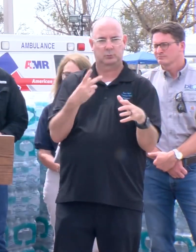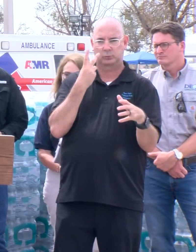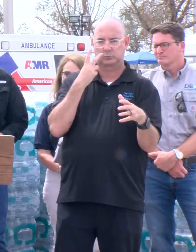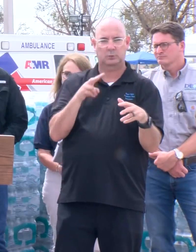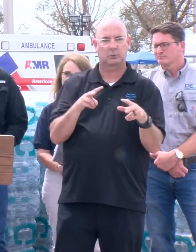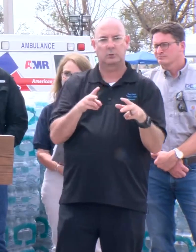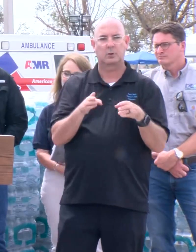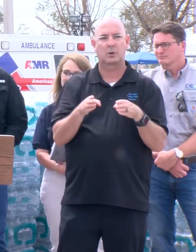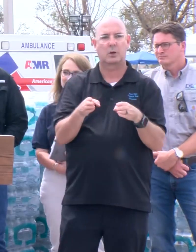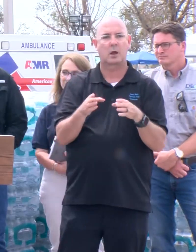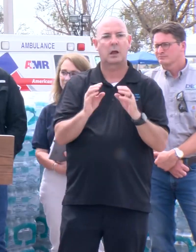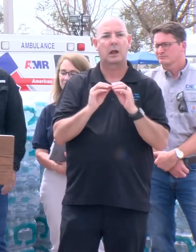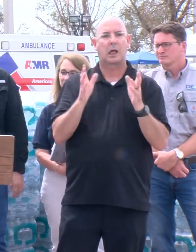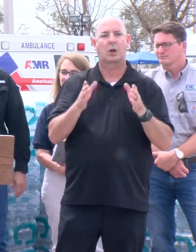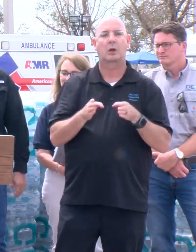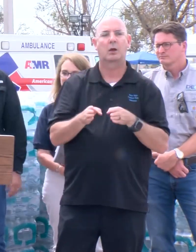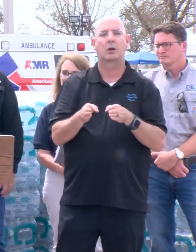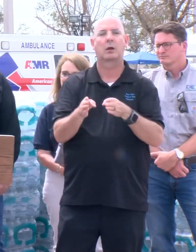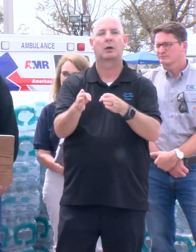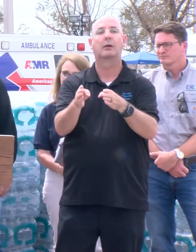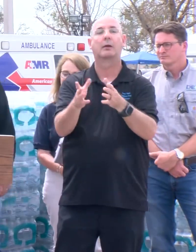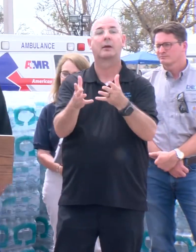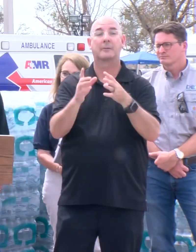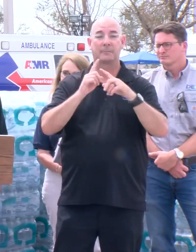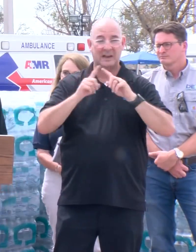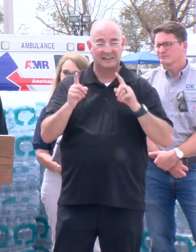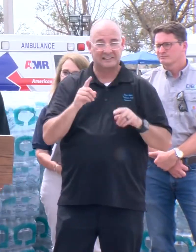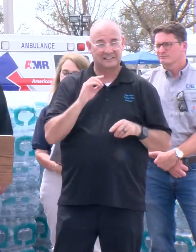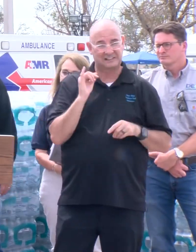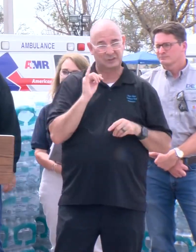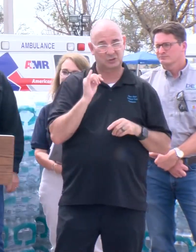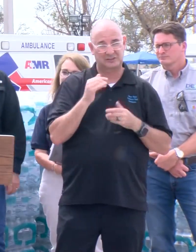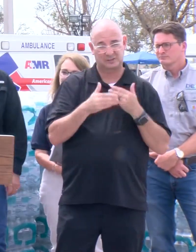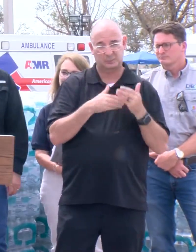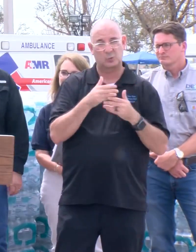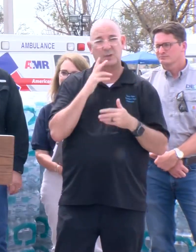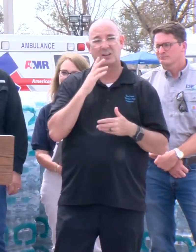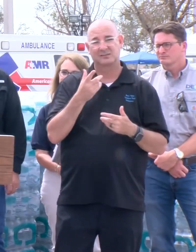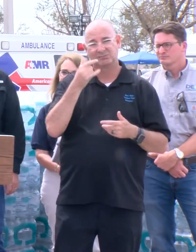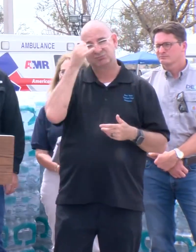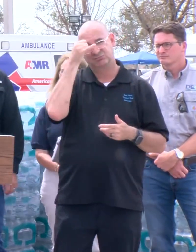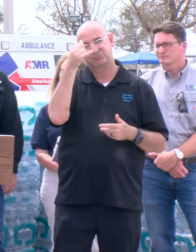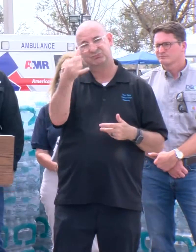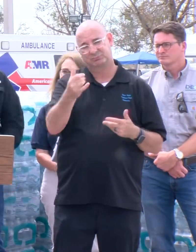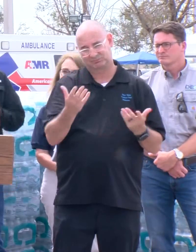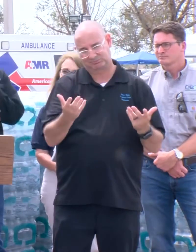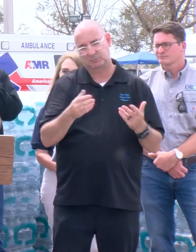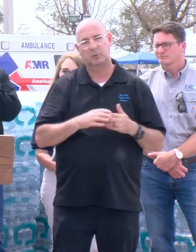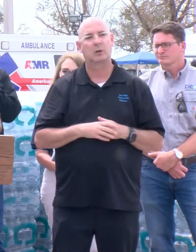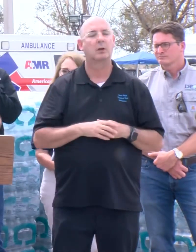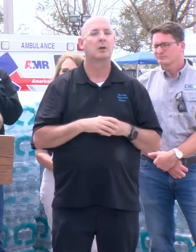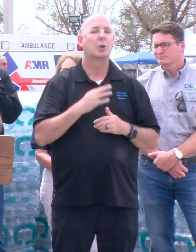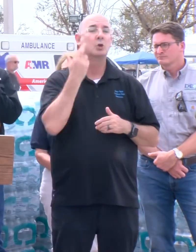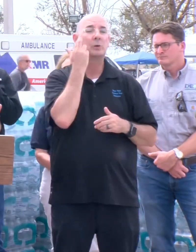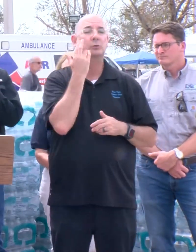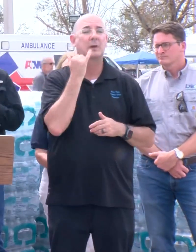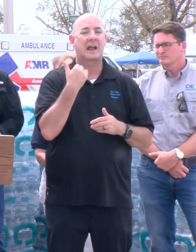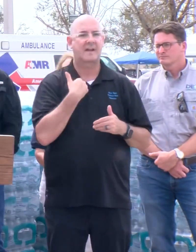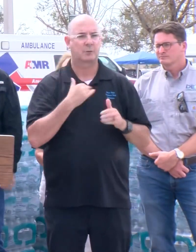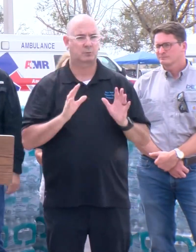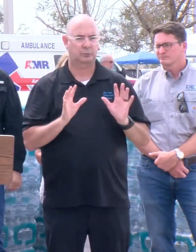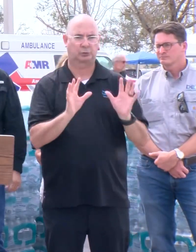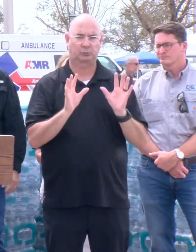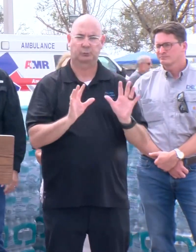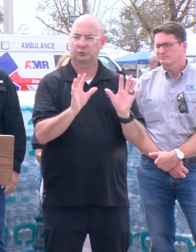to get cleaned up. But again, the insurance process is going to be a little bit longer. That's why we got these villages. That's why we're pushing the carriers to write their